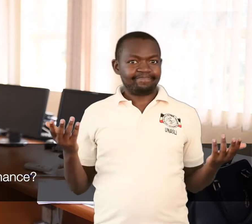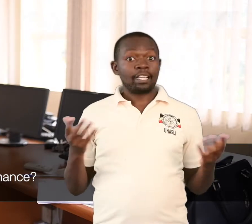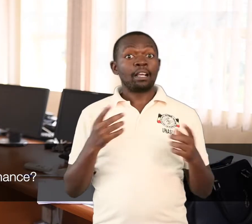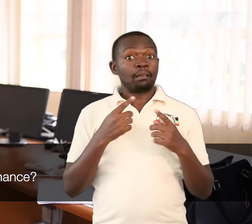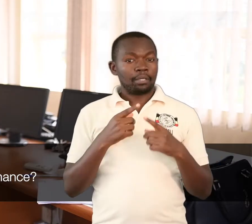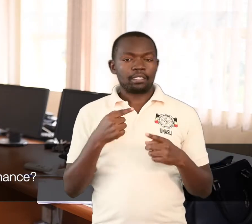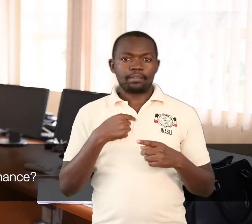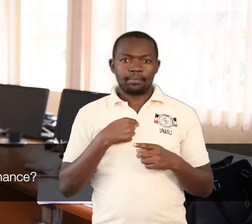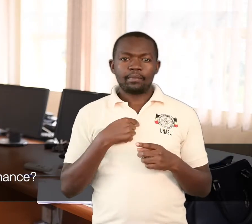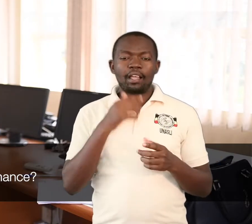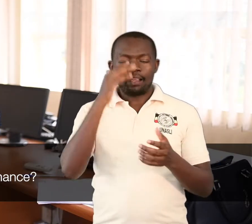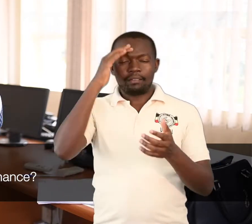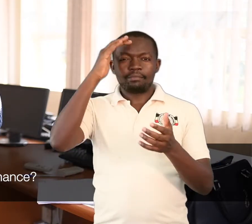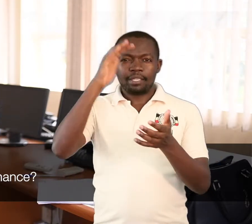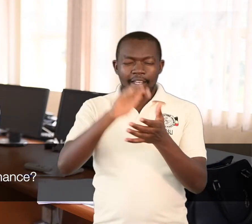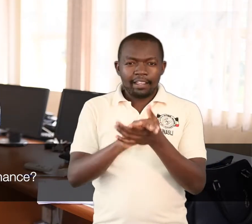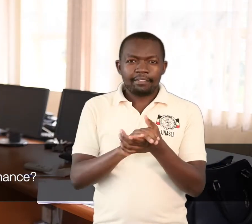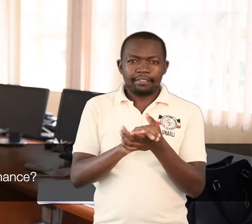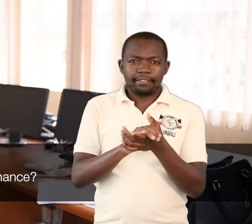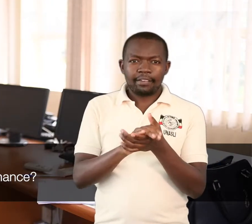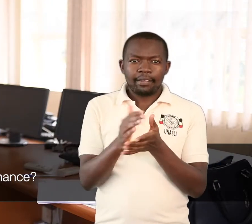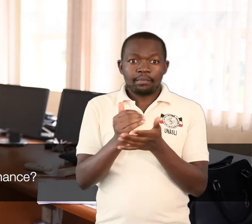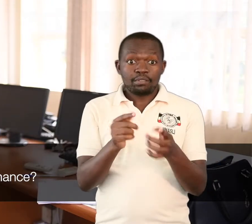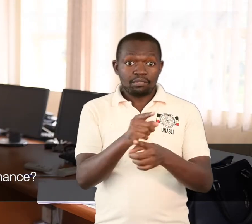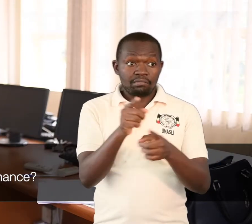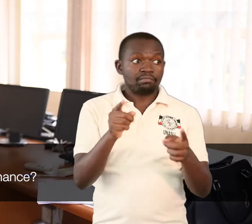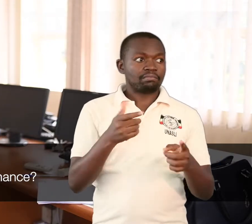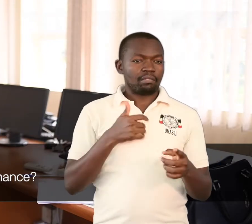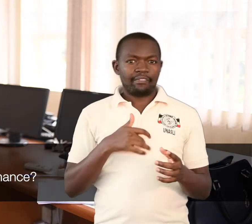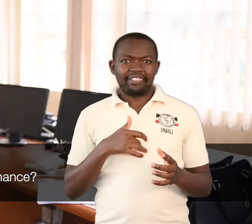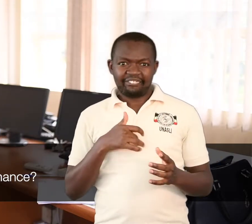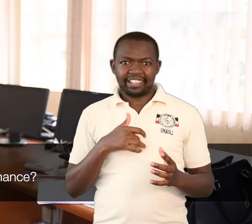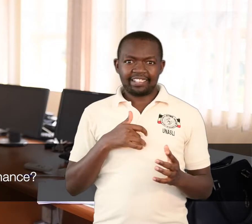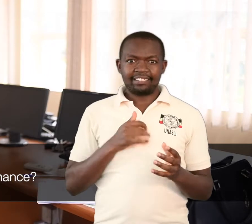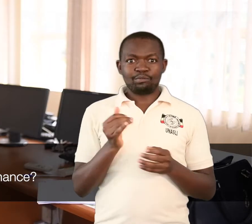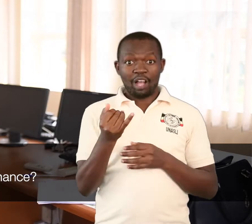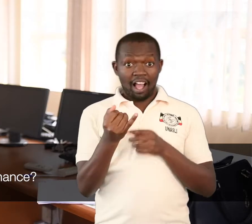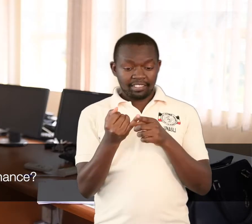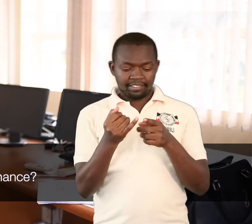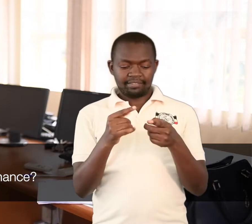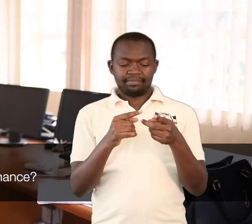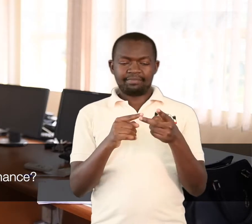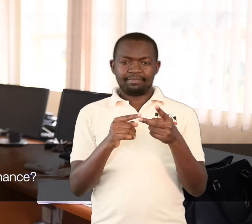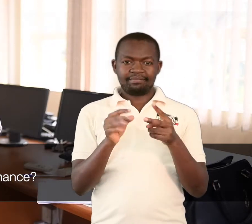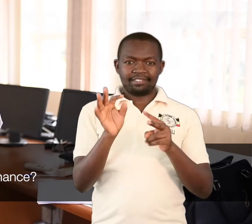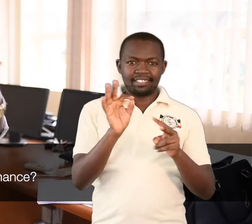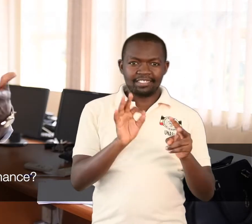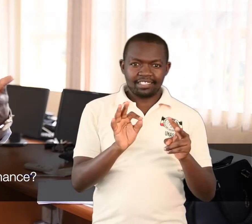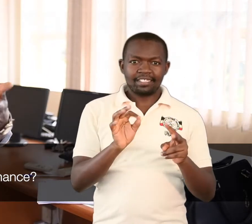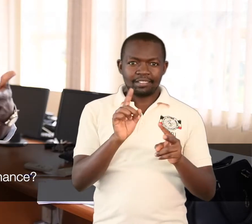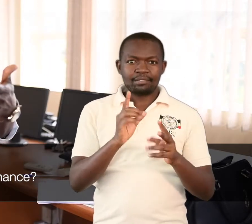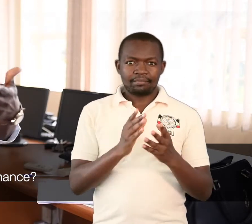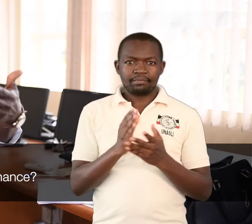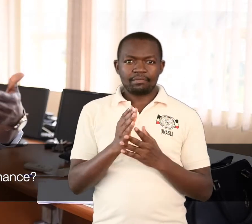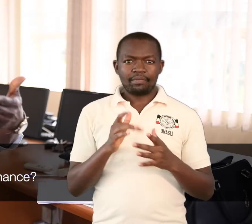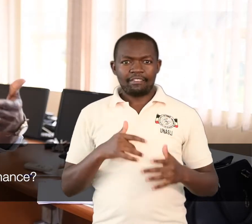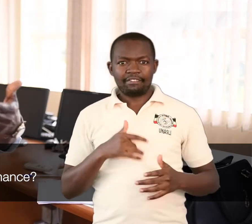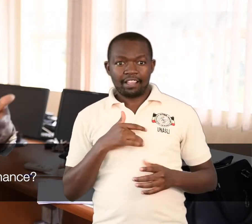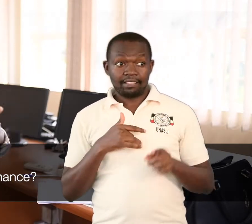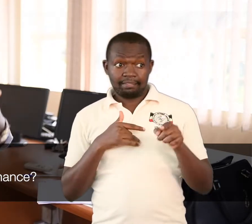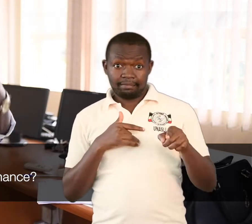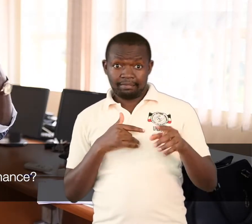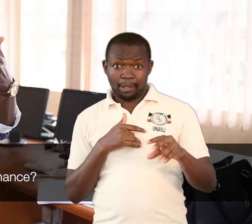I believe because you have the feel of art and design, you really feel that in